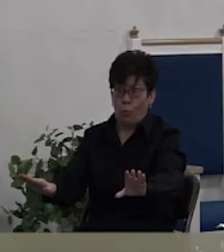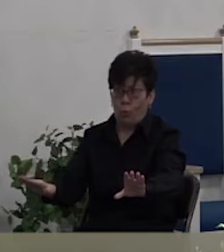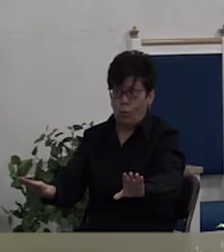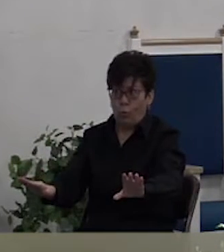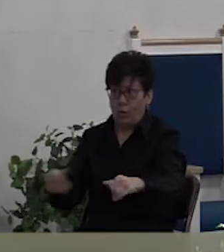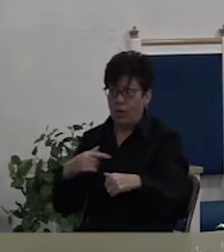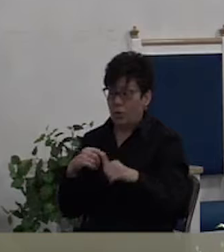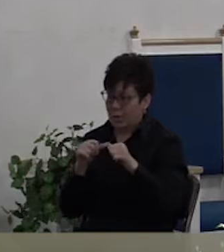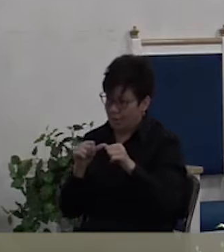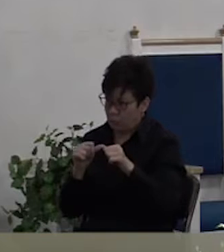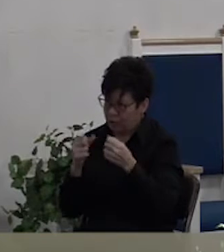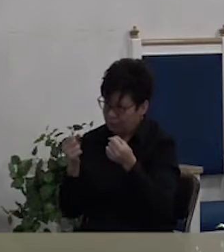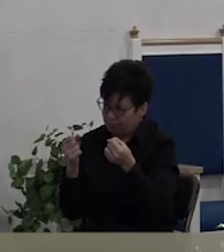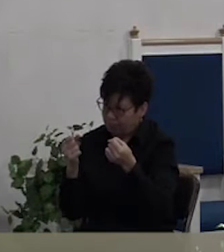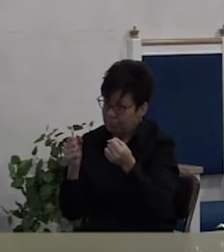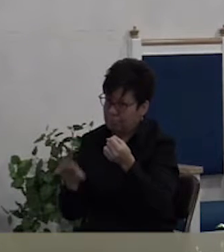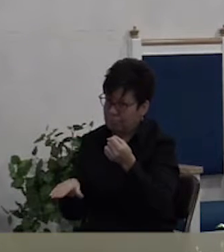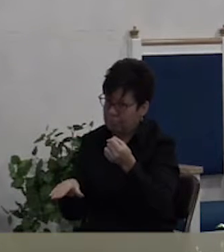I kept on pushing.